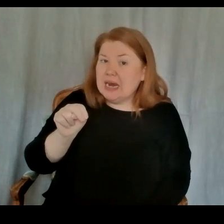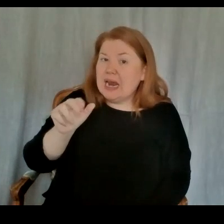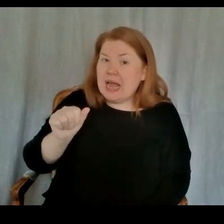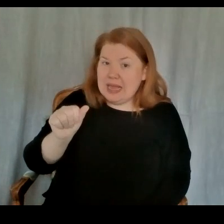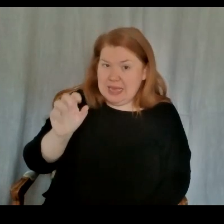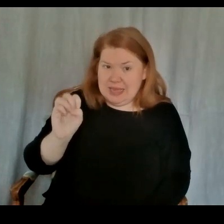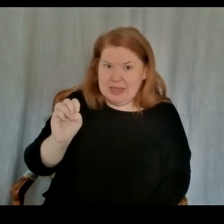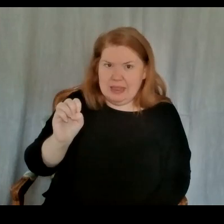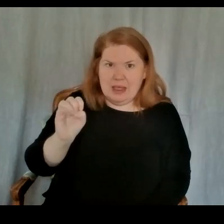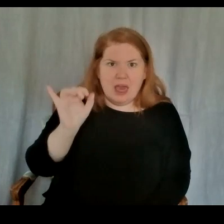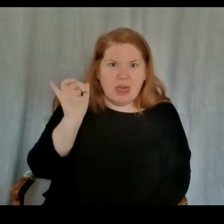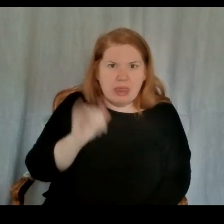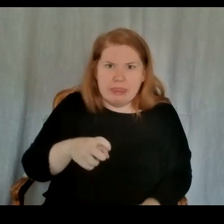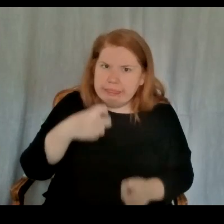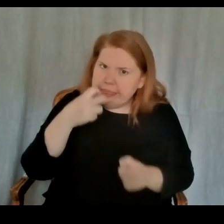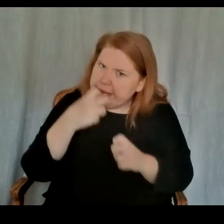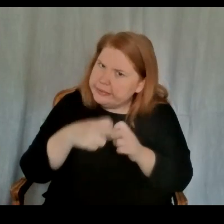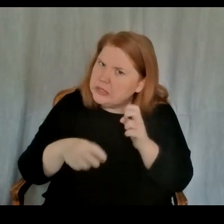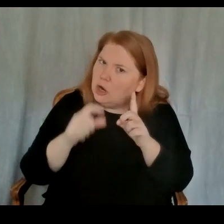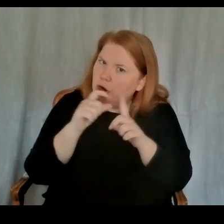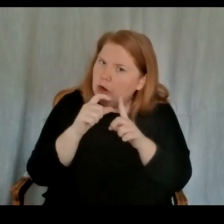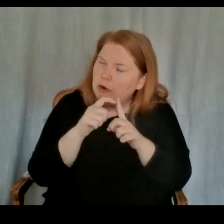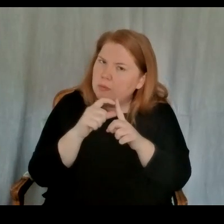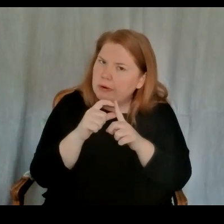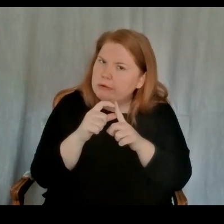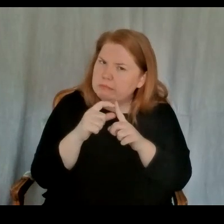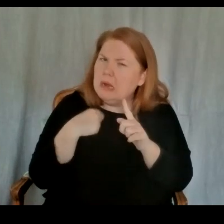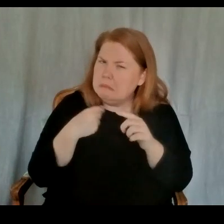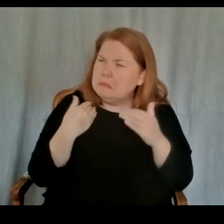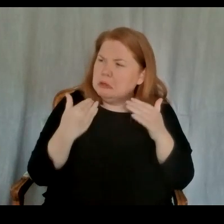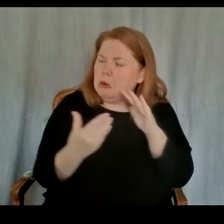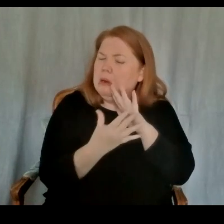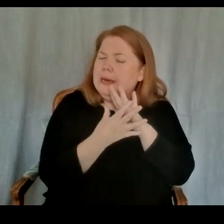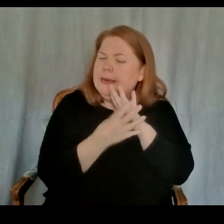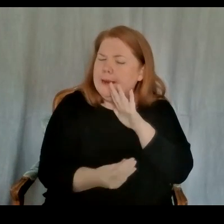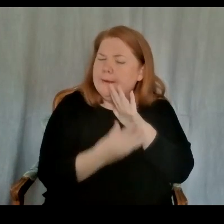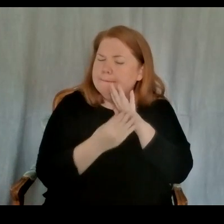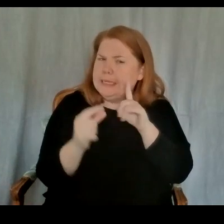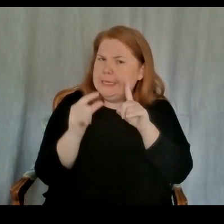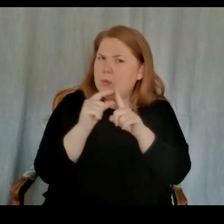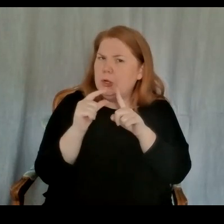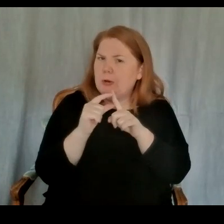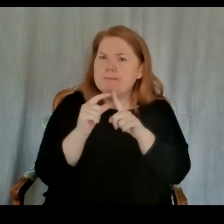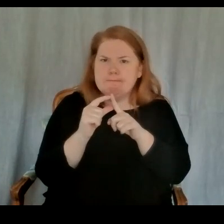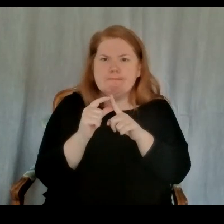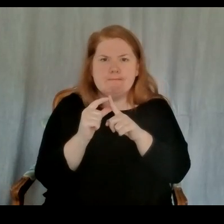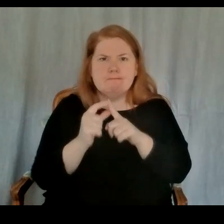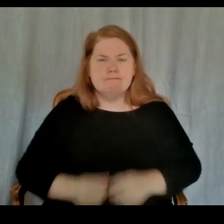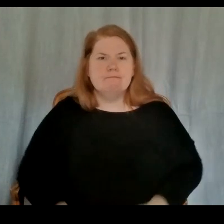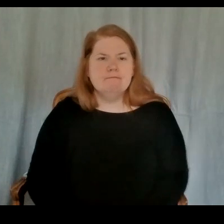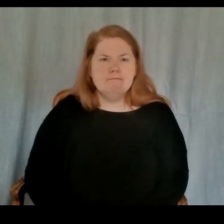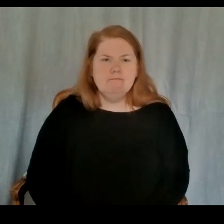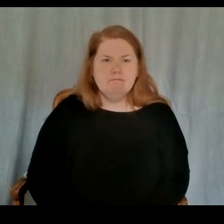A-N-T-E-N-N-A-E. That's a hard word. I'm going to label it and copy this so that I know what this is called.